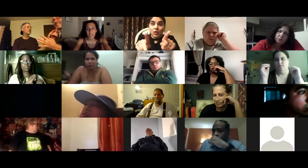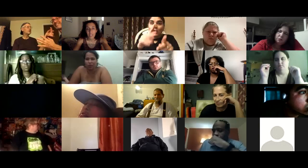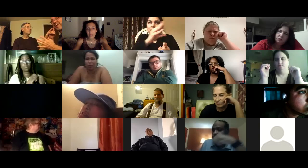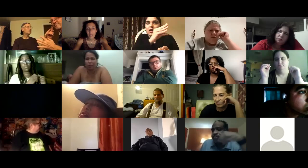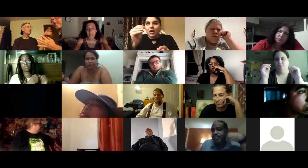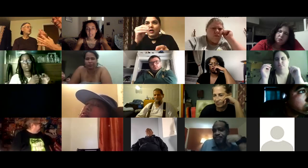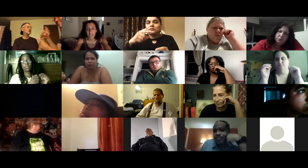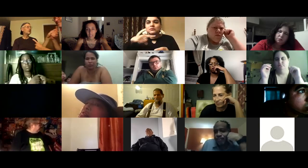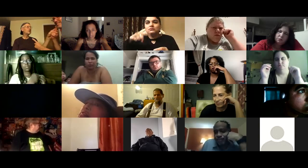individual,